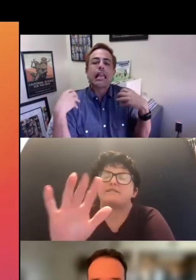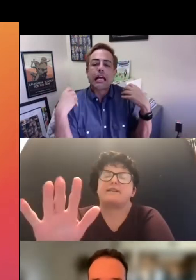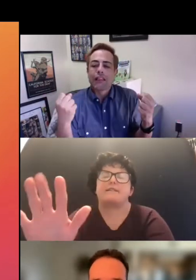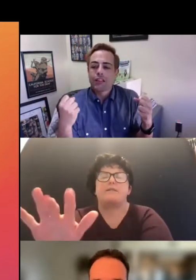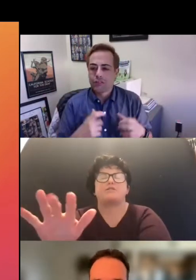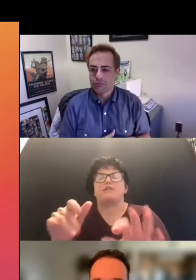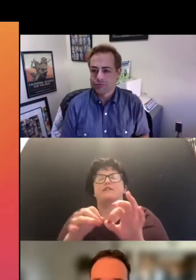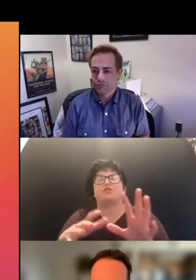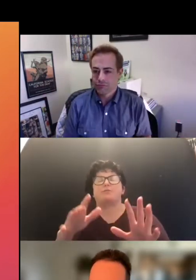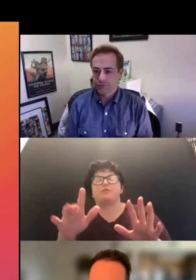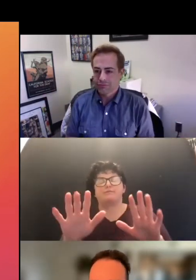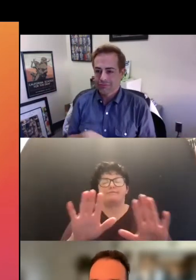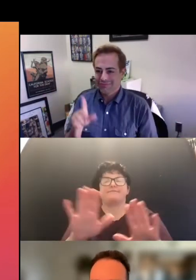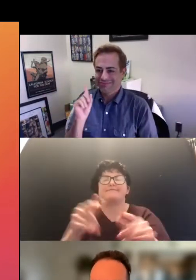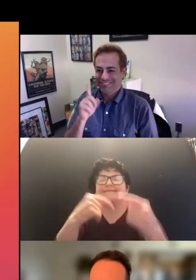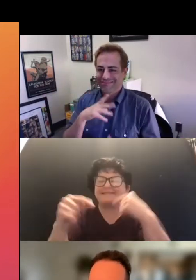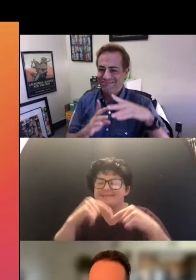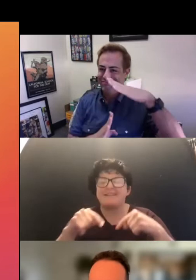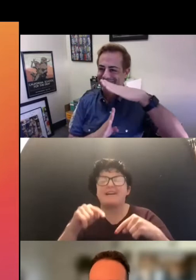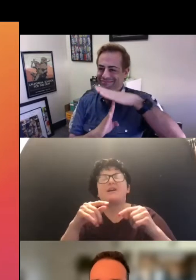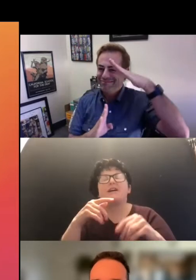one second, I'm sorry, the interpreter.